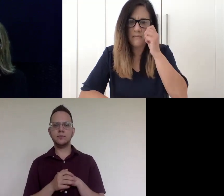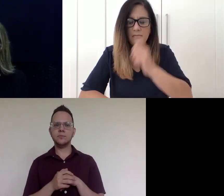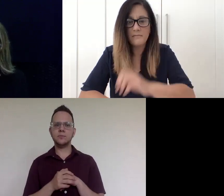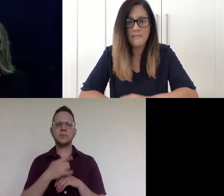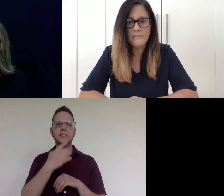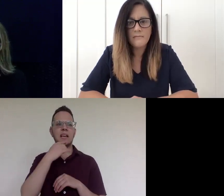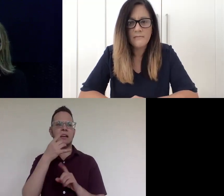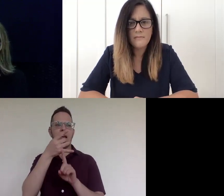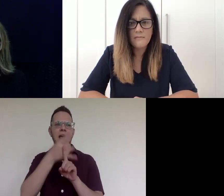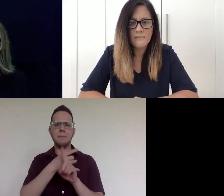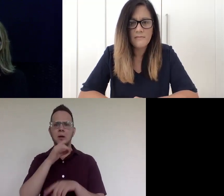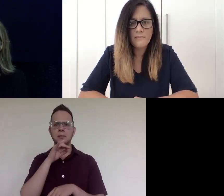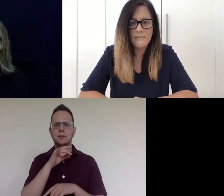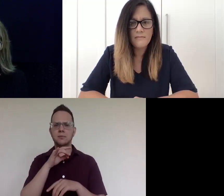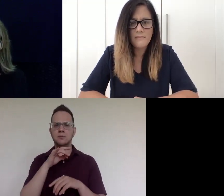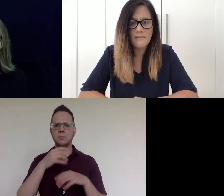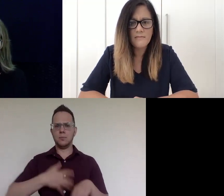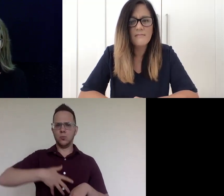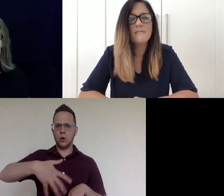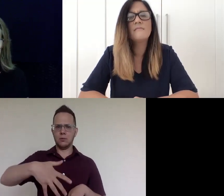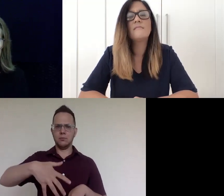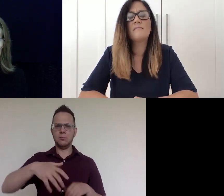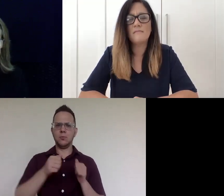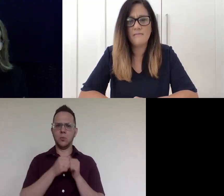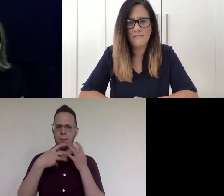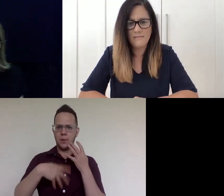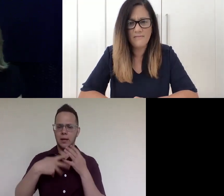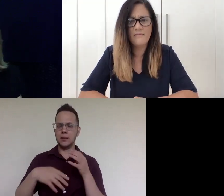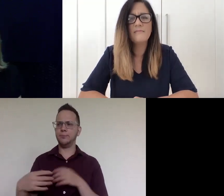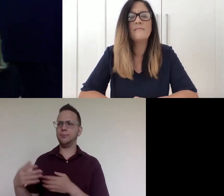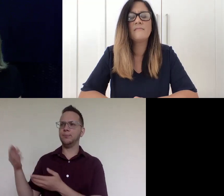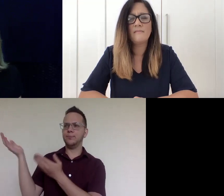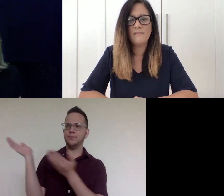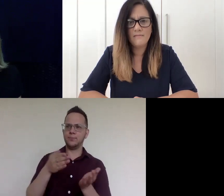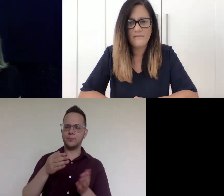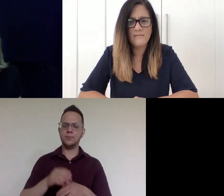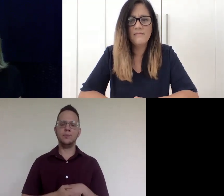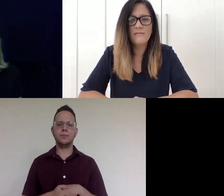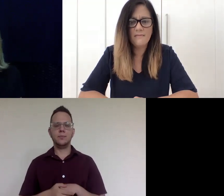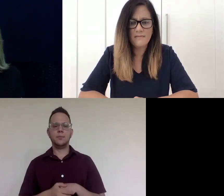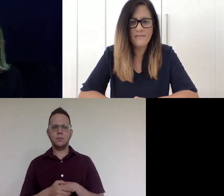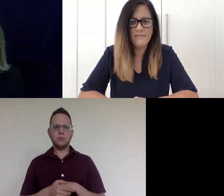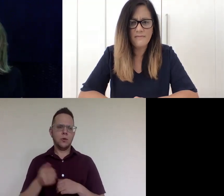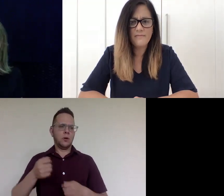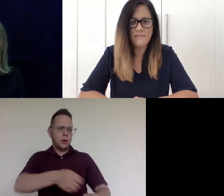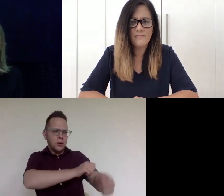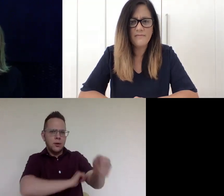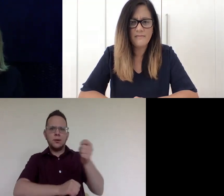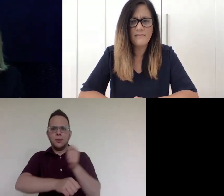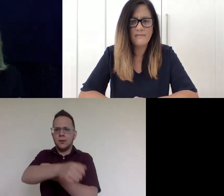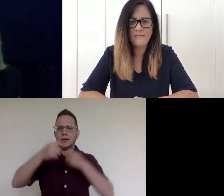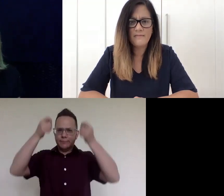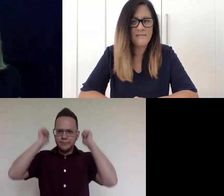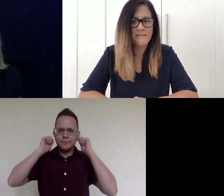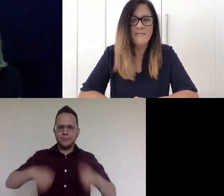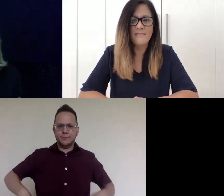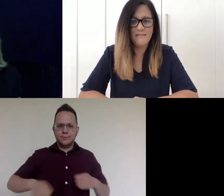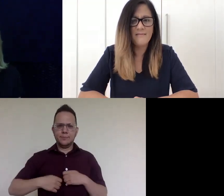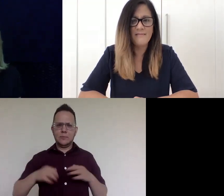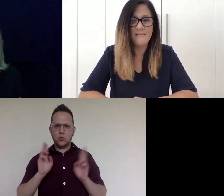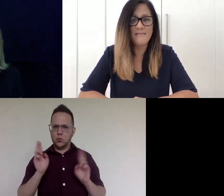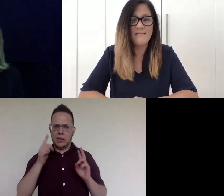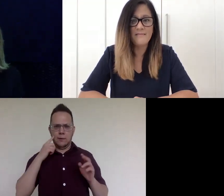going to be coming in, who was 8 months pregnant and had some bleeding. That's what we heard. So she got to the hospital, and we all